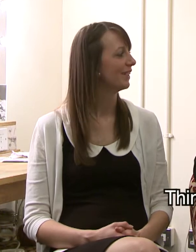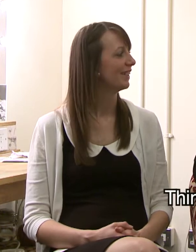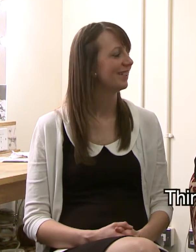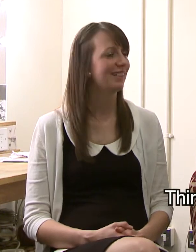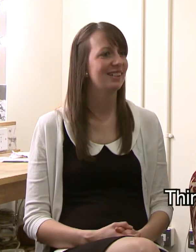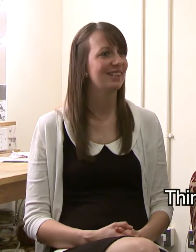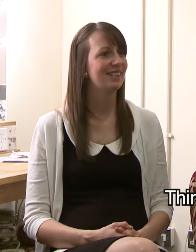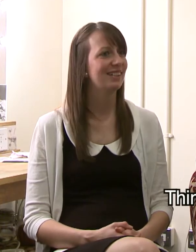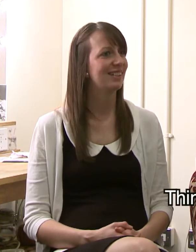Thinking costs nothing.